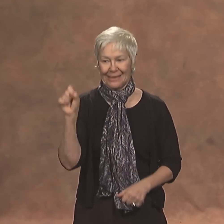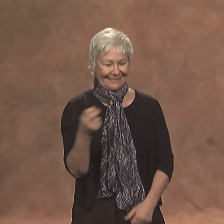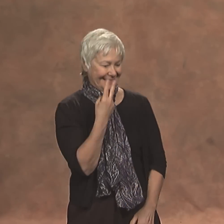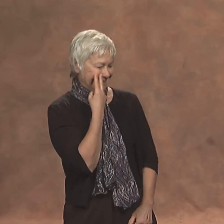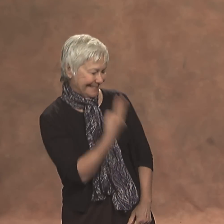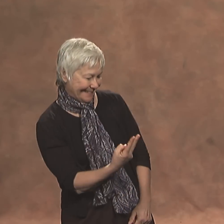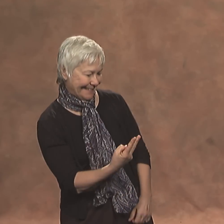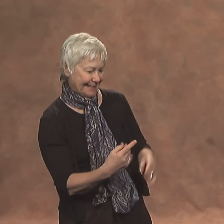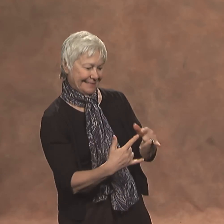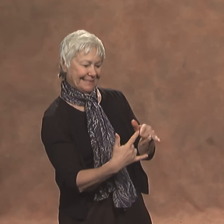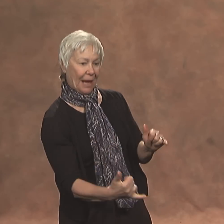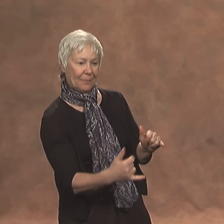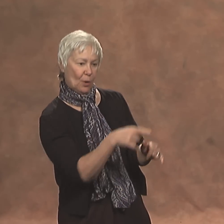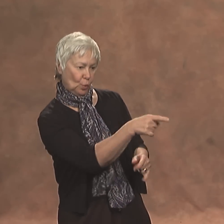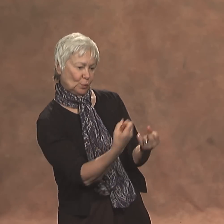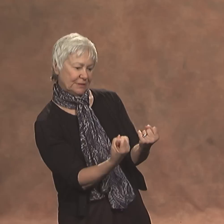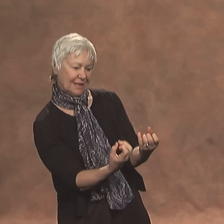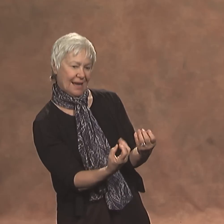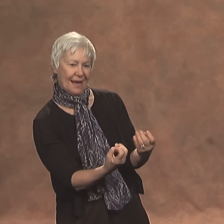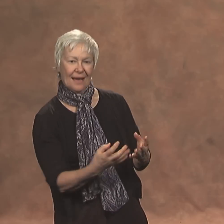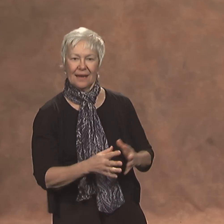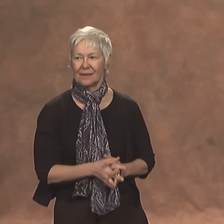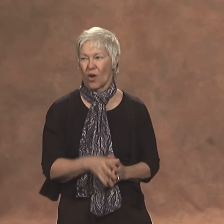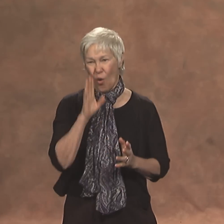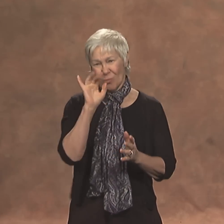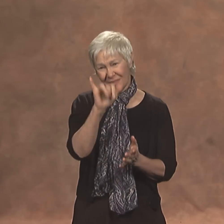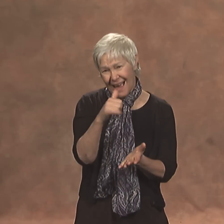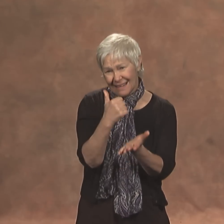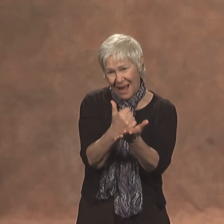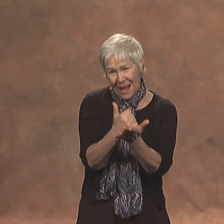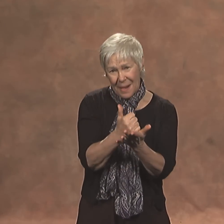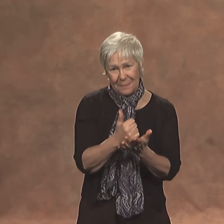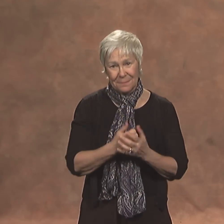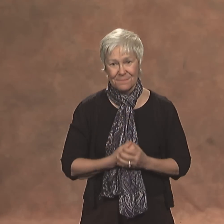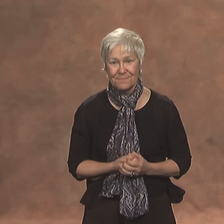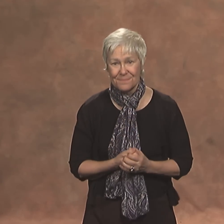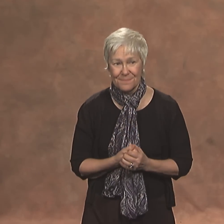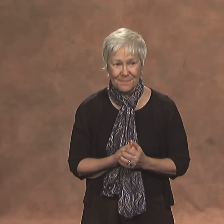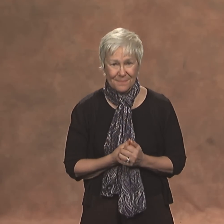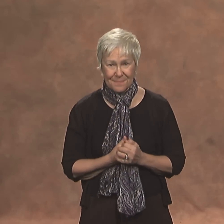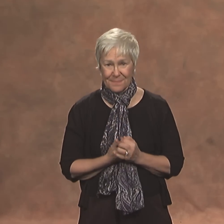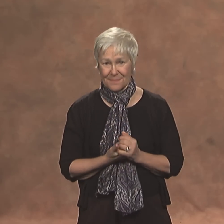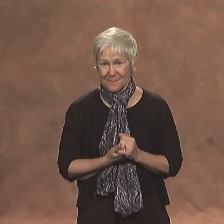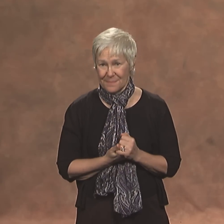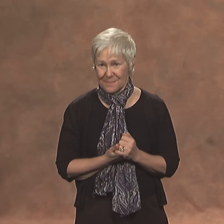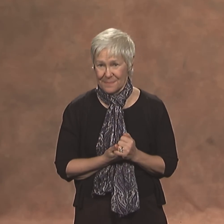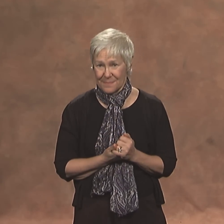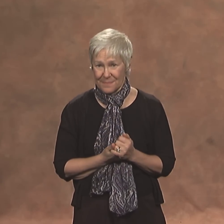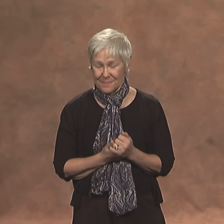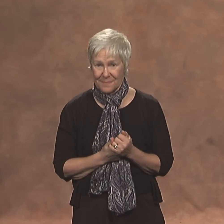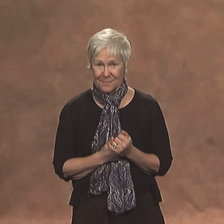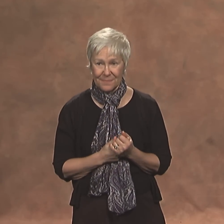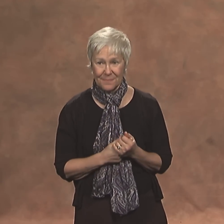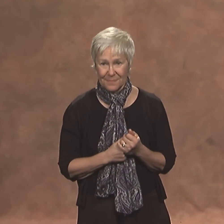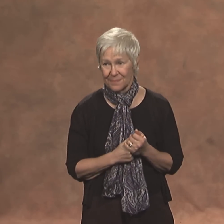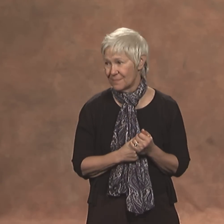that you're talking about, so that students can see what you're saying and the prop at the same time. And I hope that